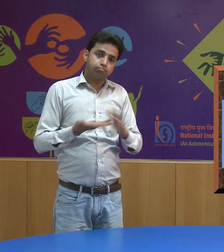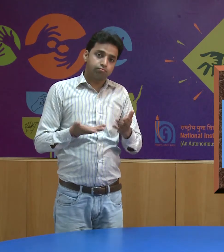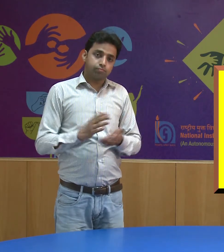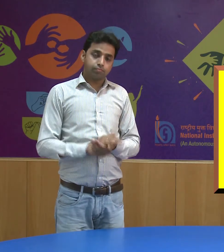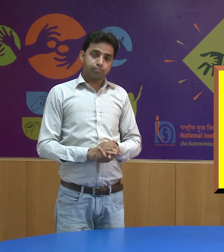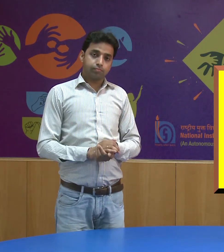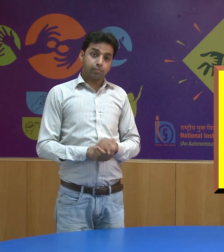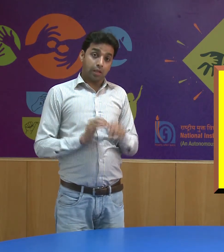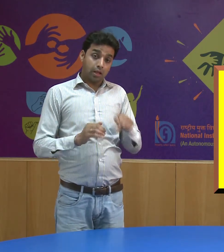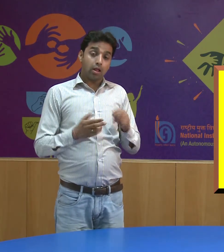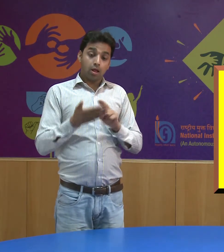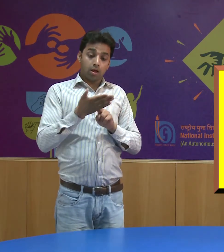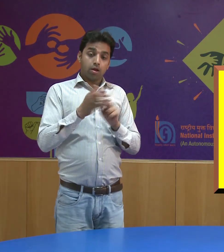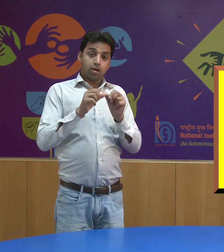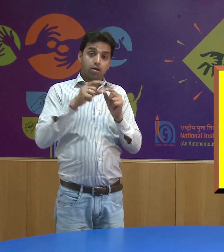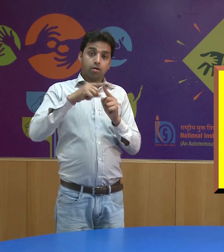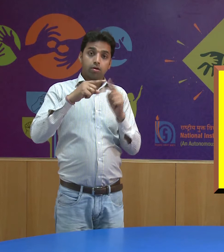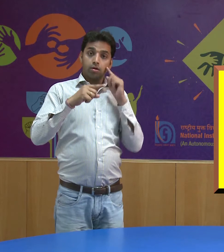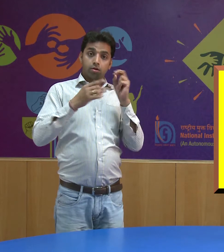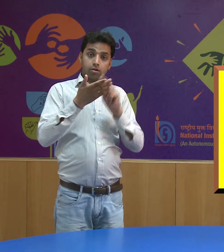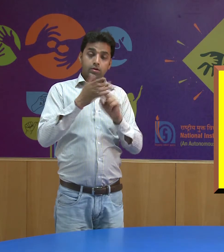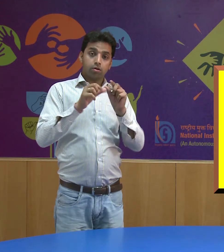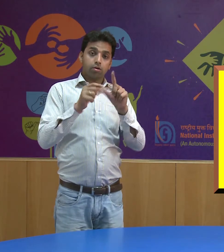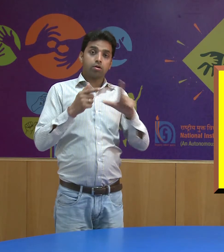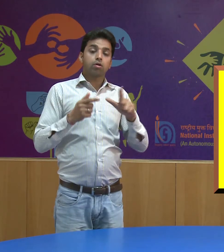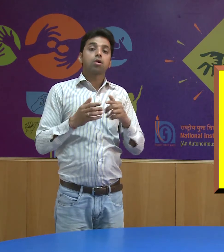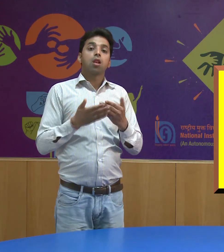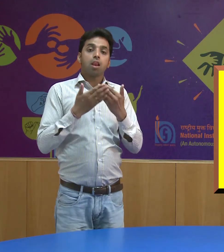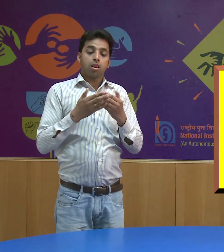The national education policy and its objectives.